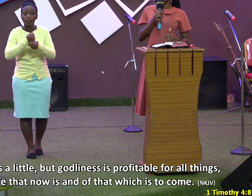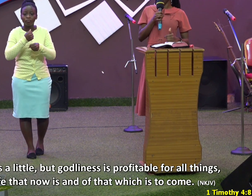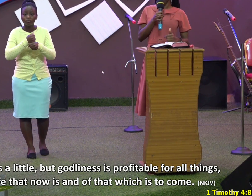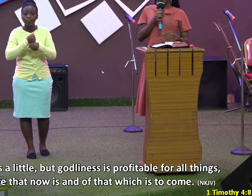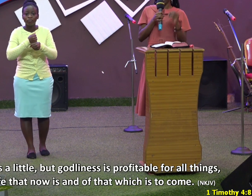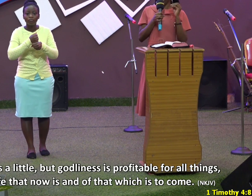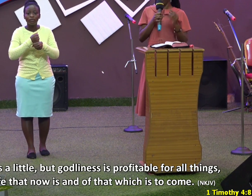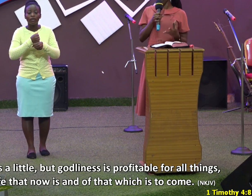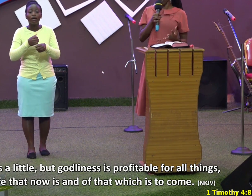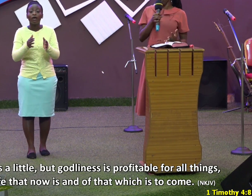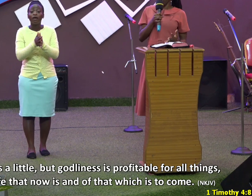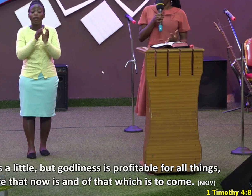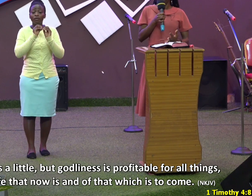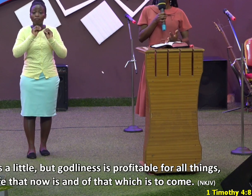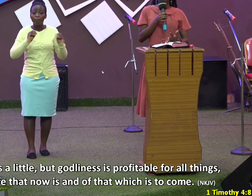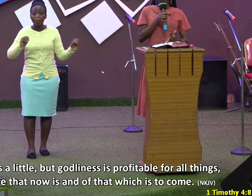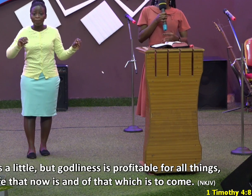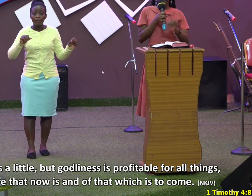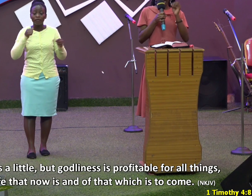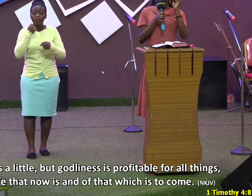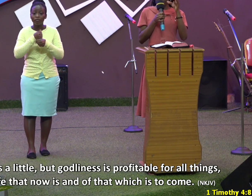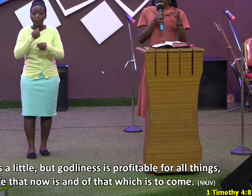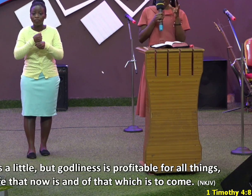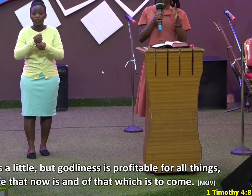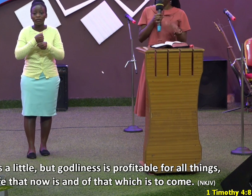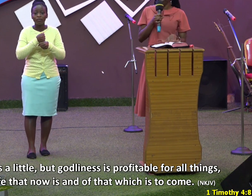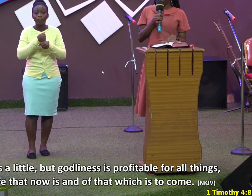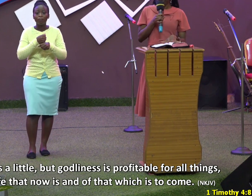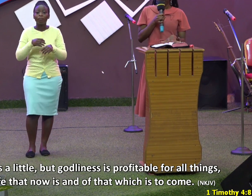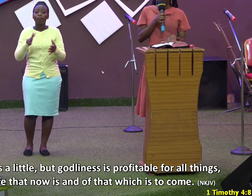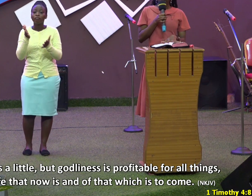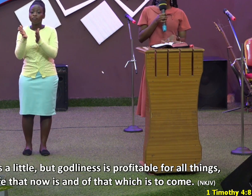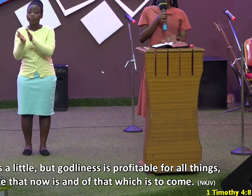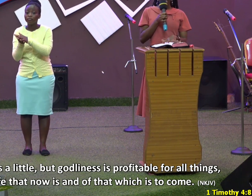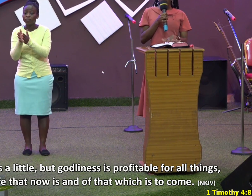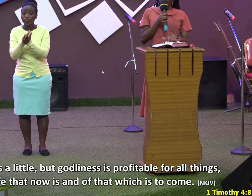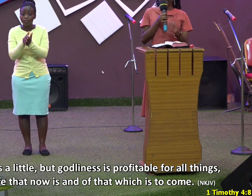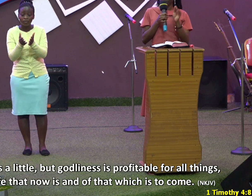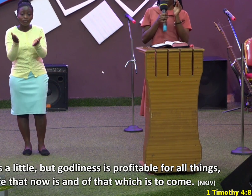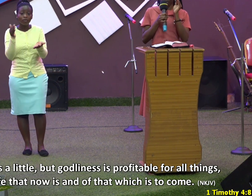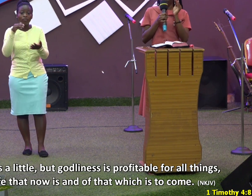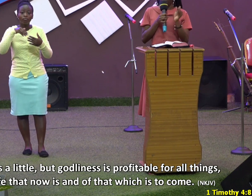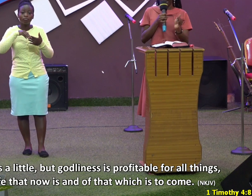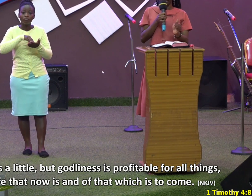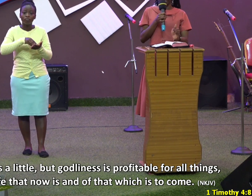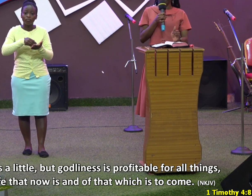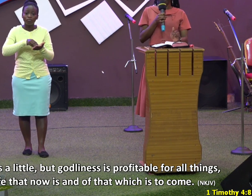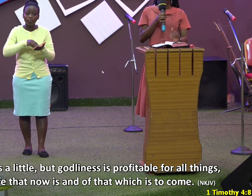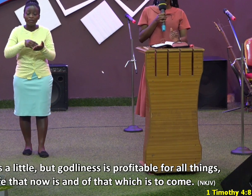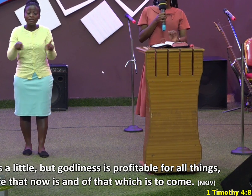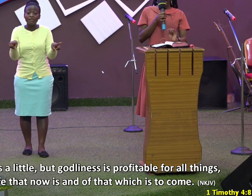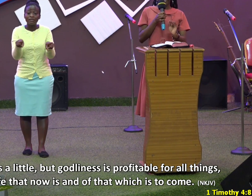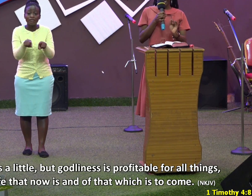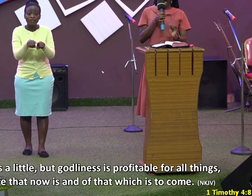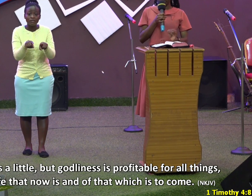Nga tekikola. And it's not functional. Kiwumba. It becomes weak. N'omwoyo gw'omuntu. Likewise the spirit of man.